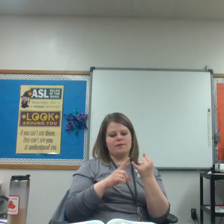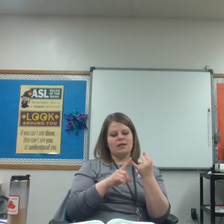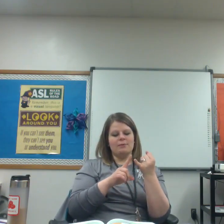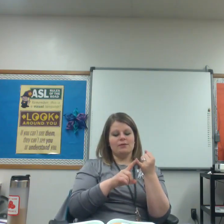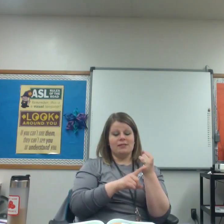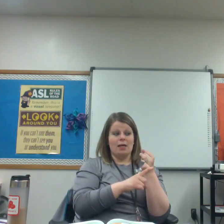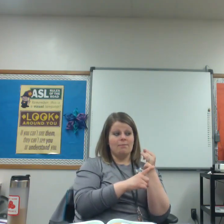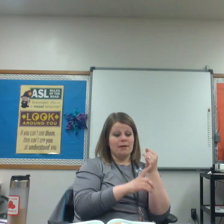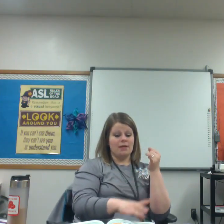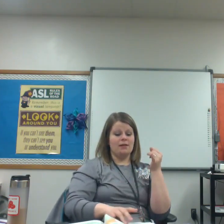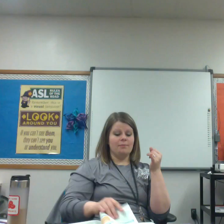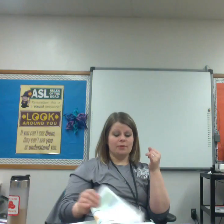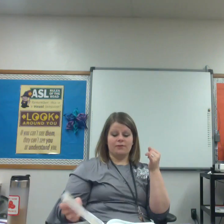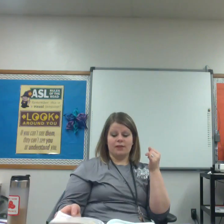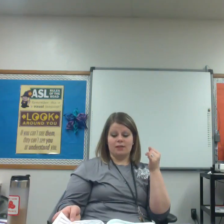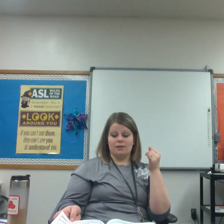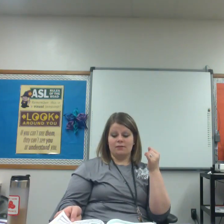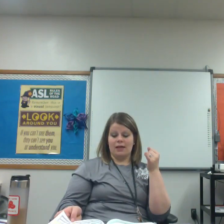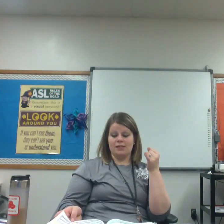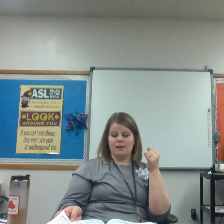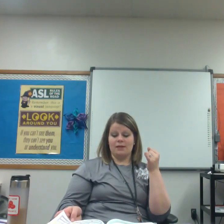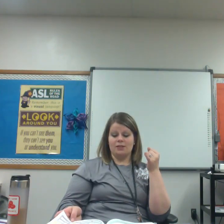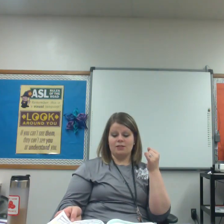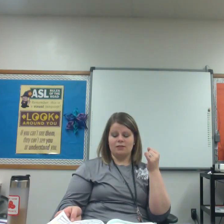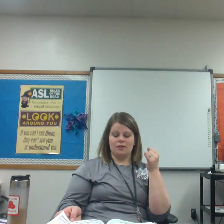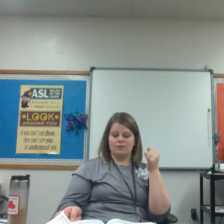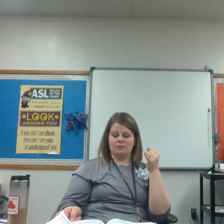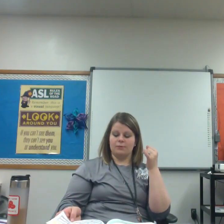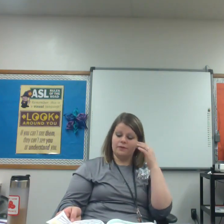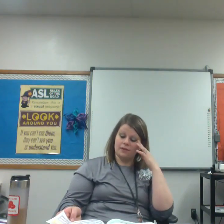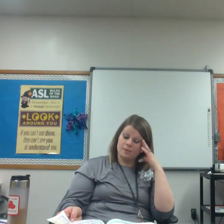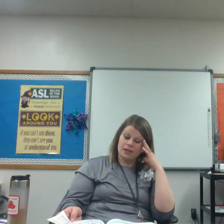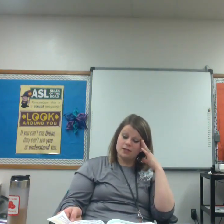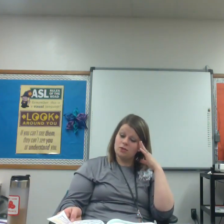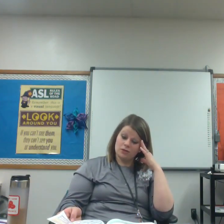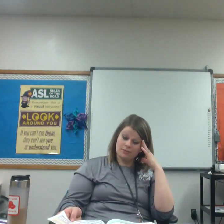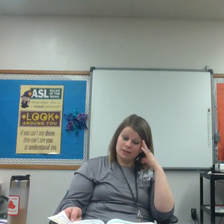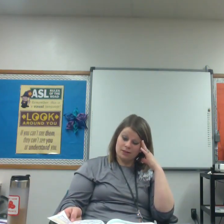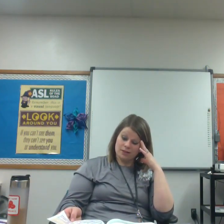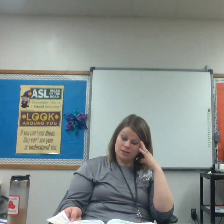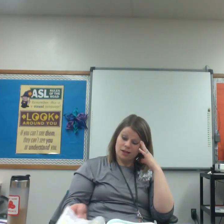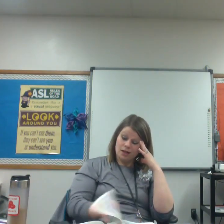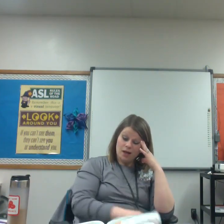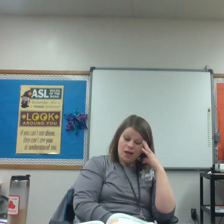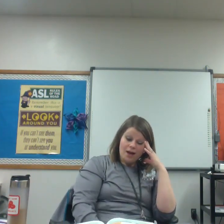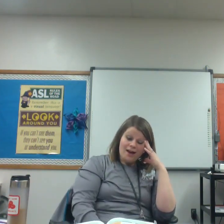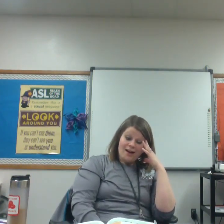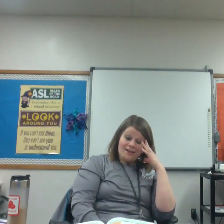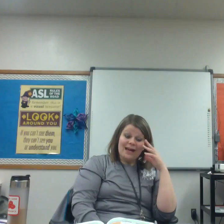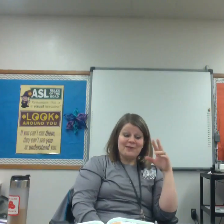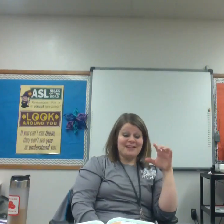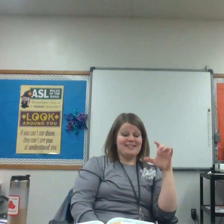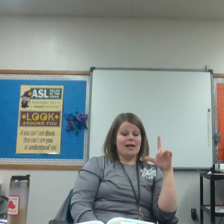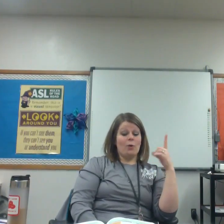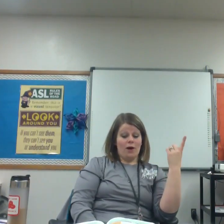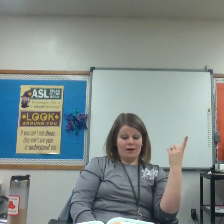talked about CLB briefly on the last page or the previous page. Oh my goodness. Now we did